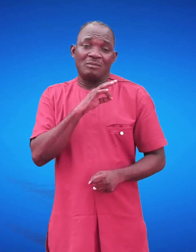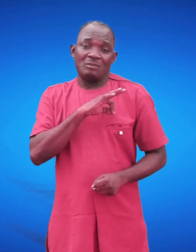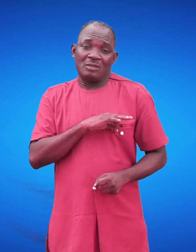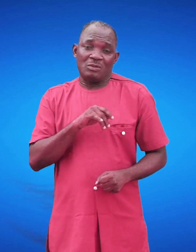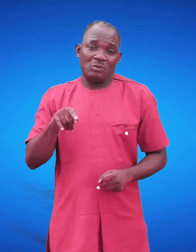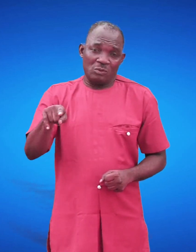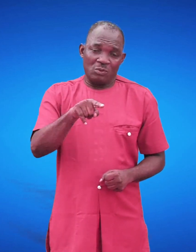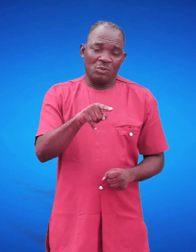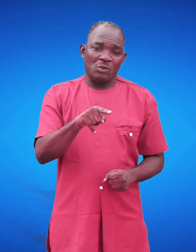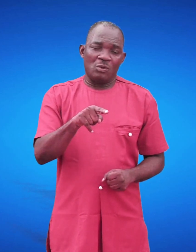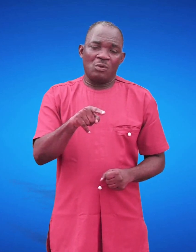are entitled to.